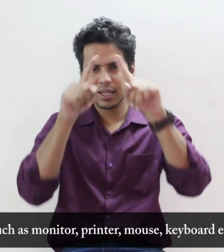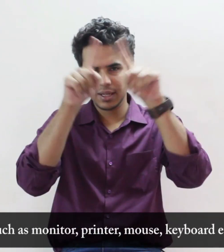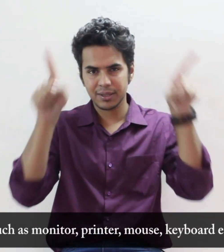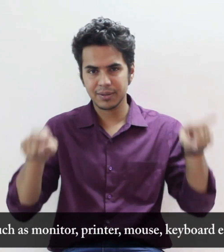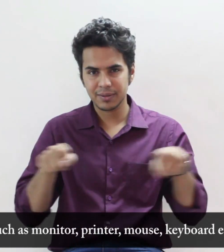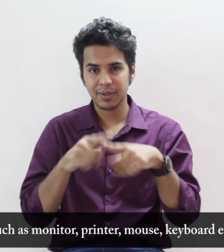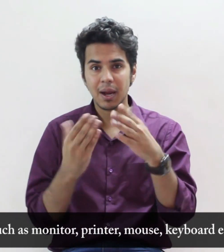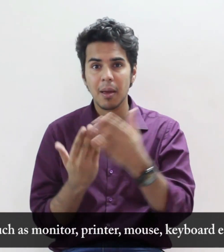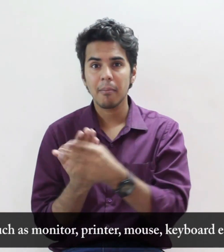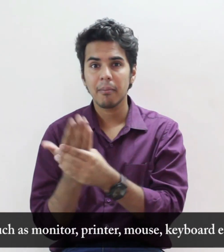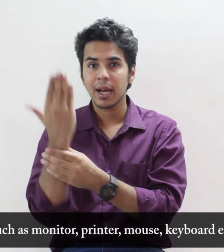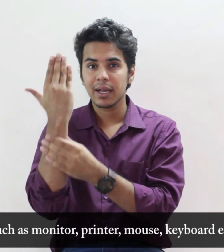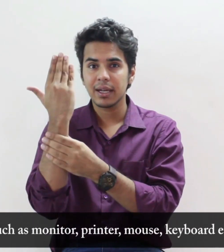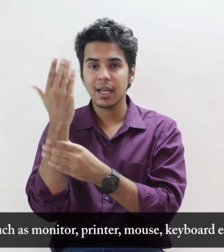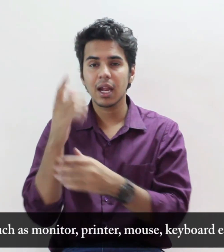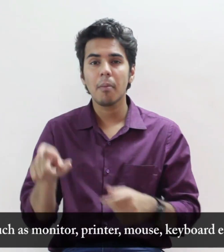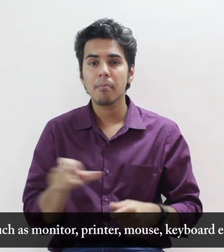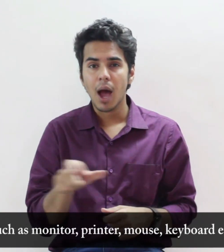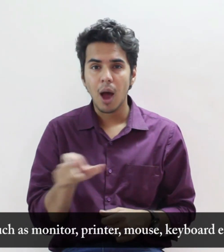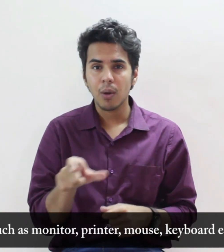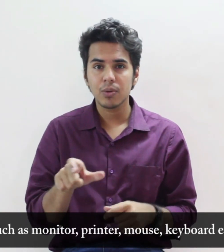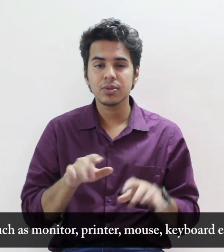printer, mouse, keyboard, etc.